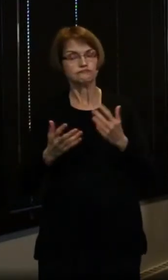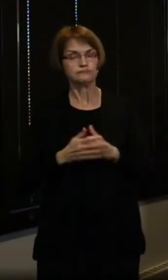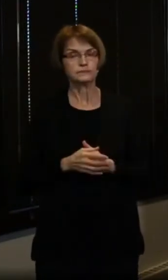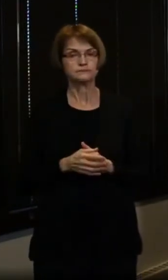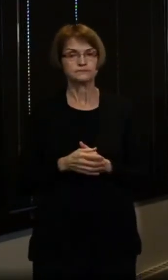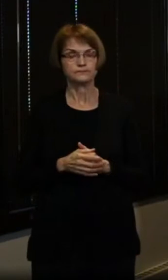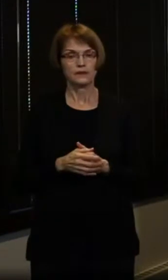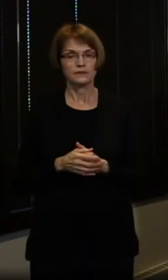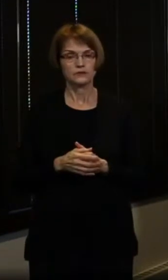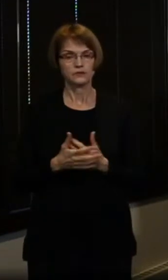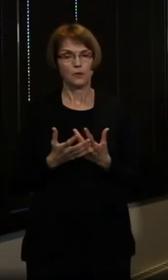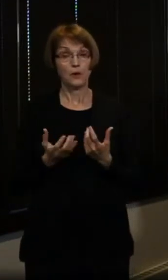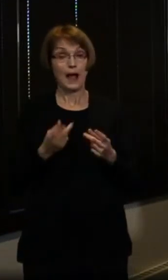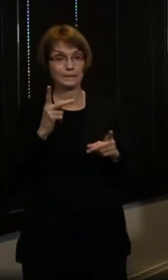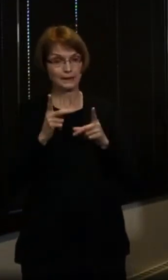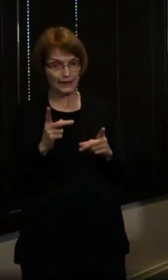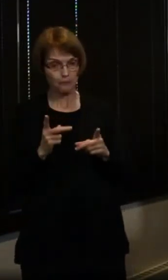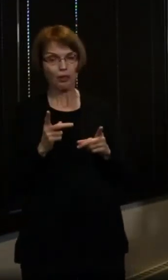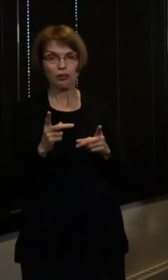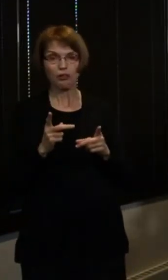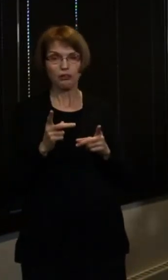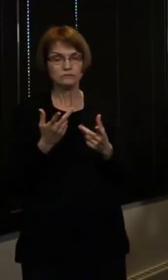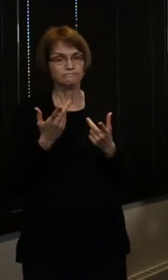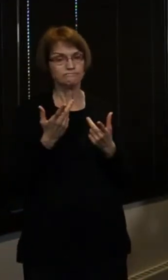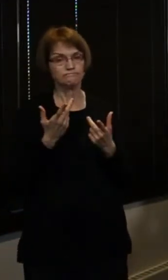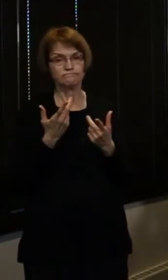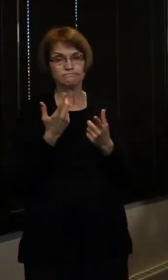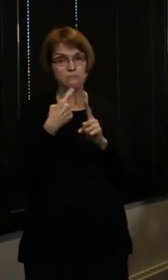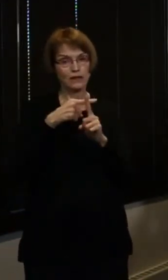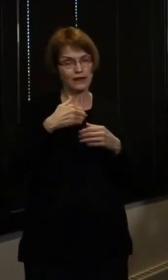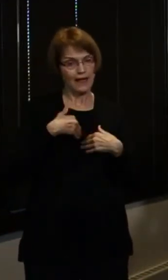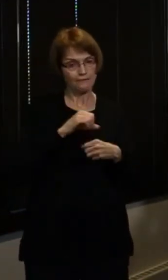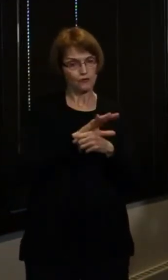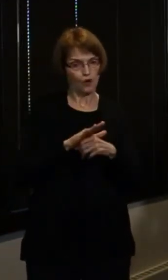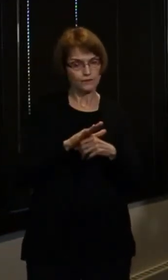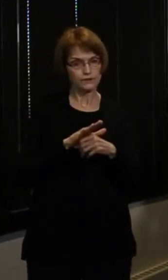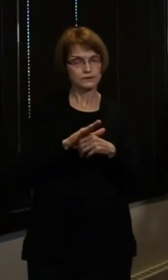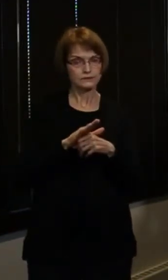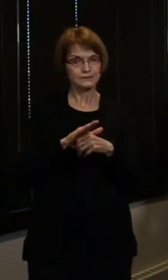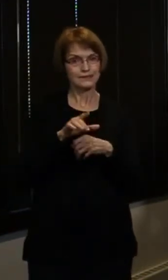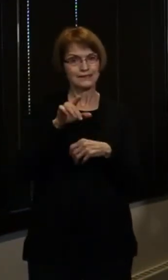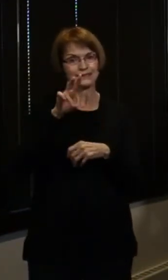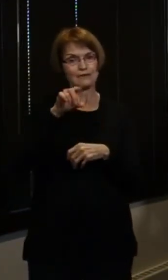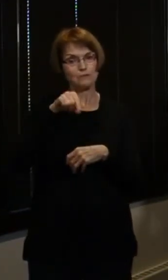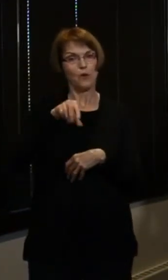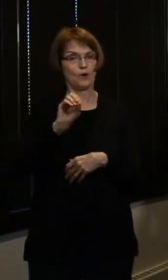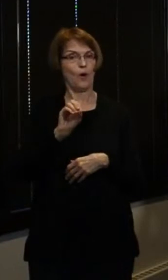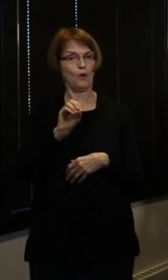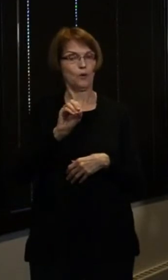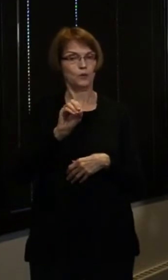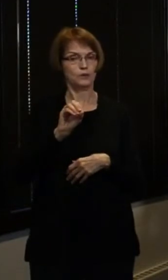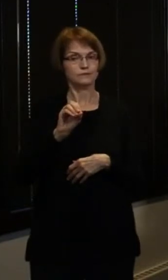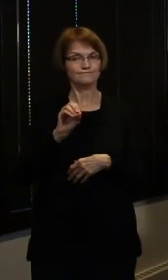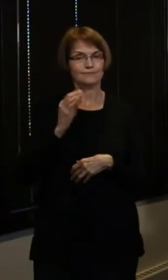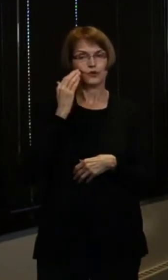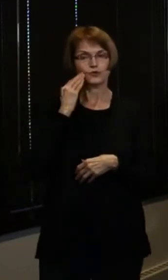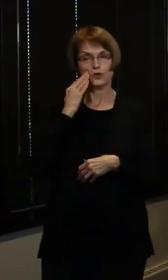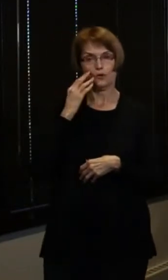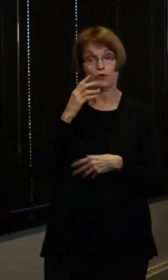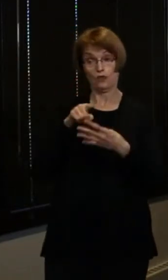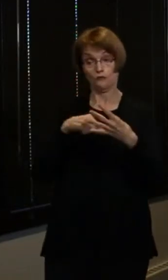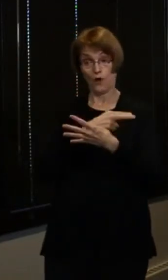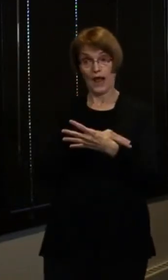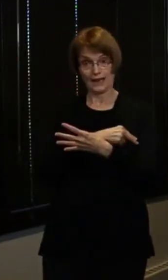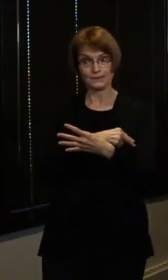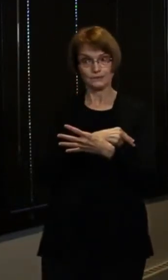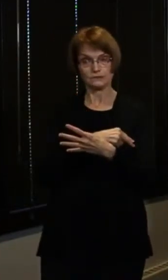And then our positivity rate is down to 7.0. And again, this is from our hospital systems for diagnostic testing, so people that show